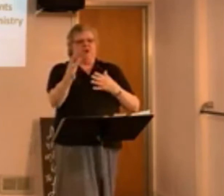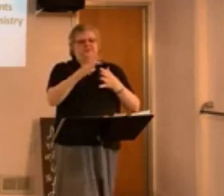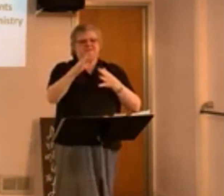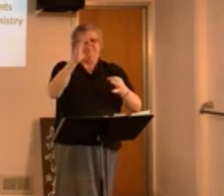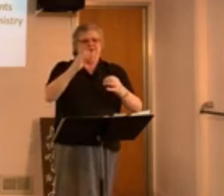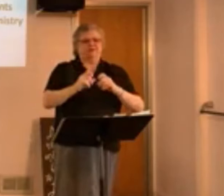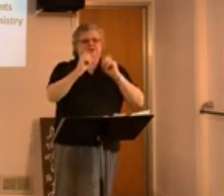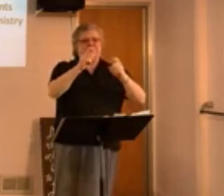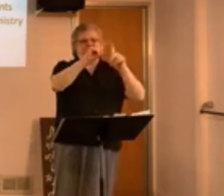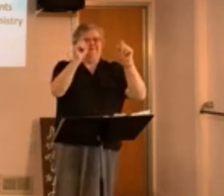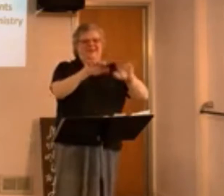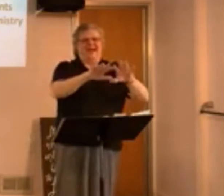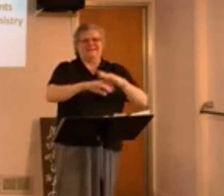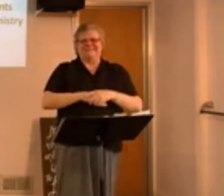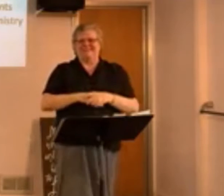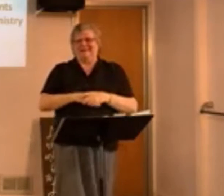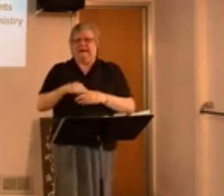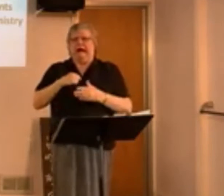gifts test.